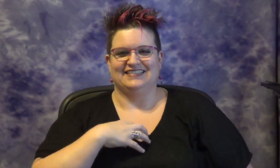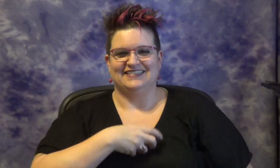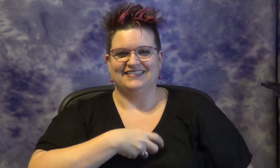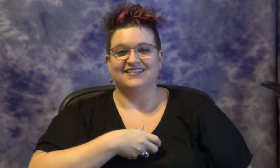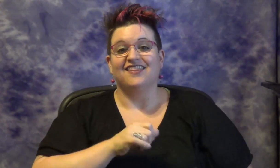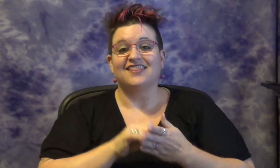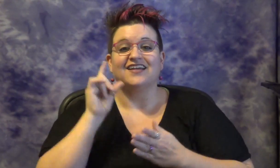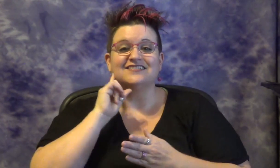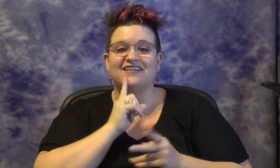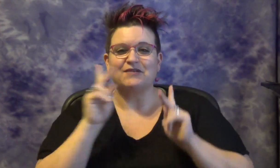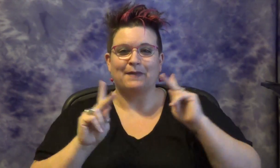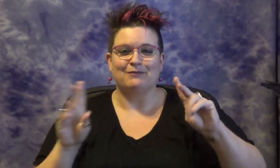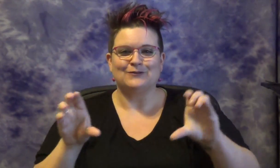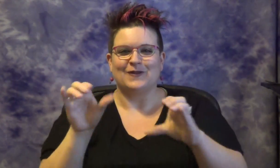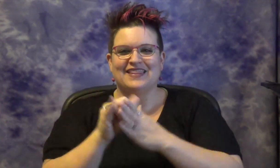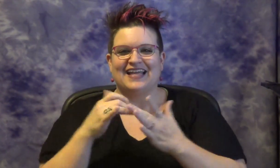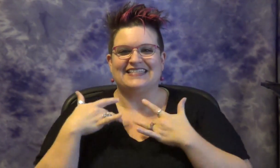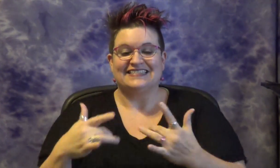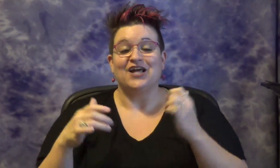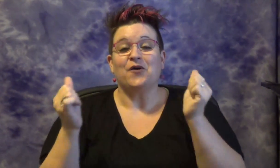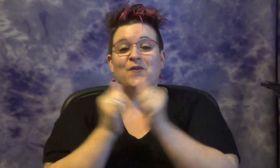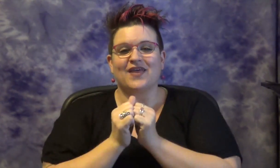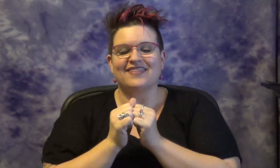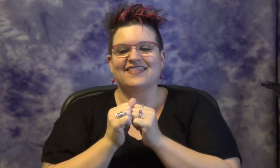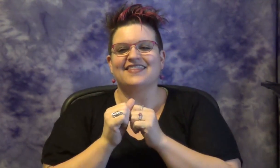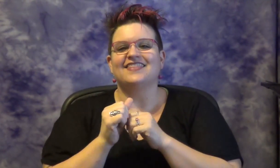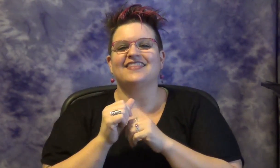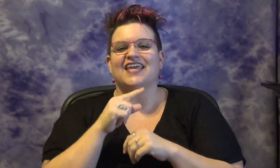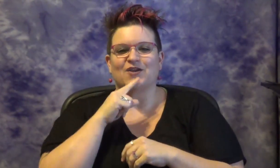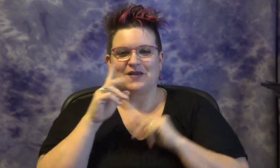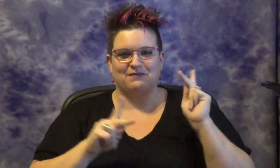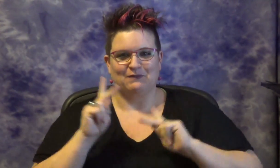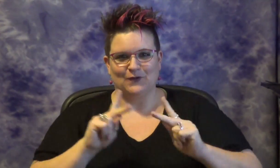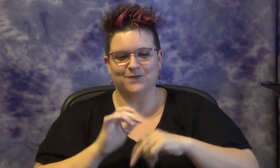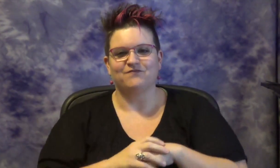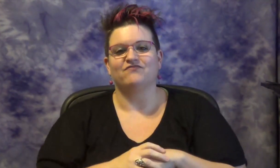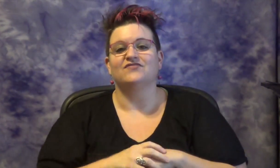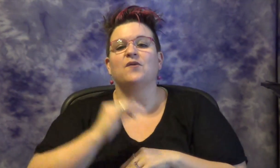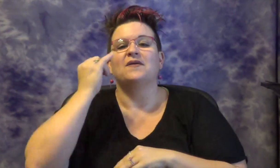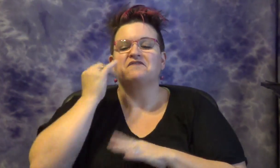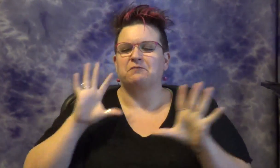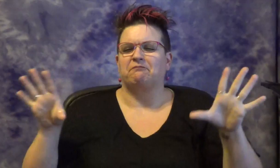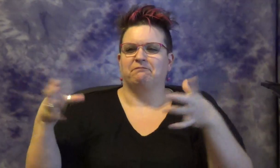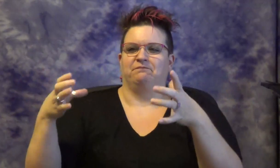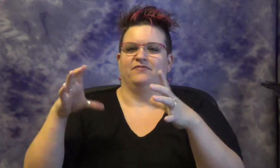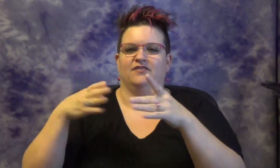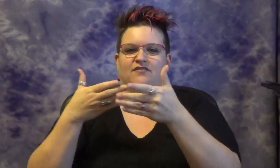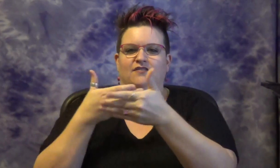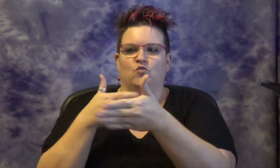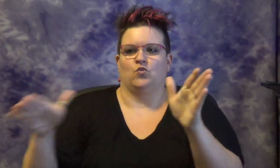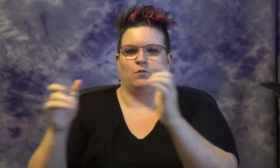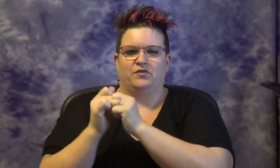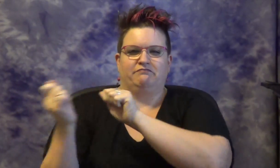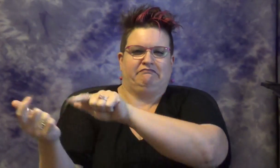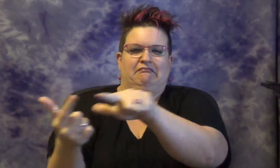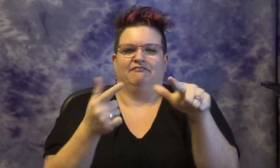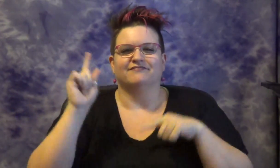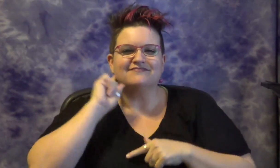Some people will sign this for code switching. Deaf people typically do this with hearing people. If there's a group,